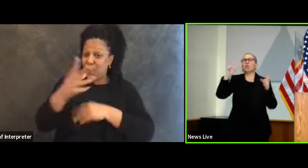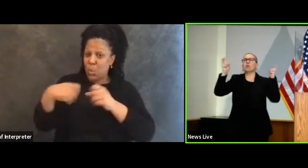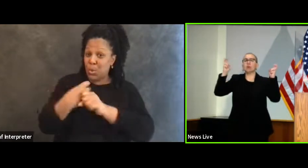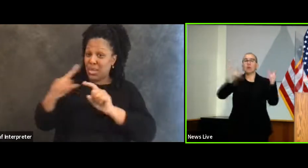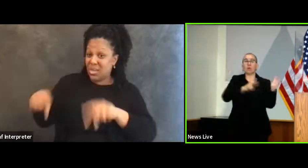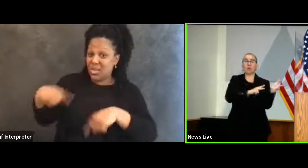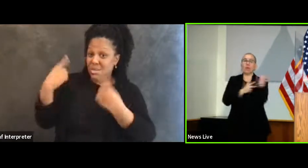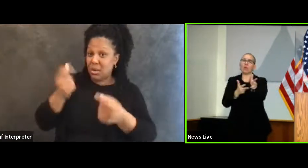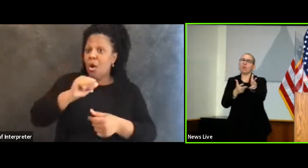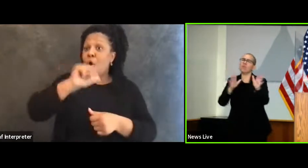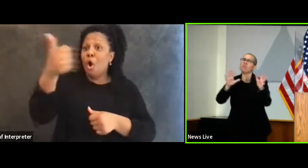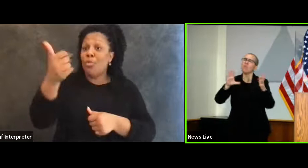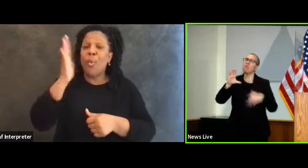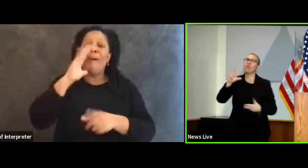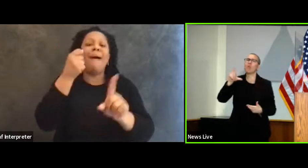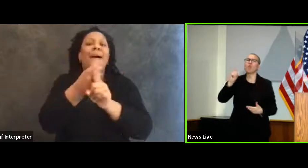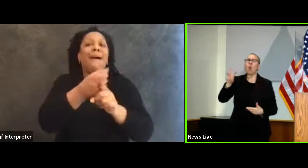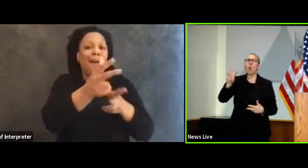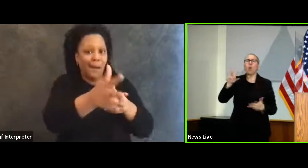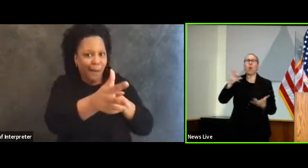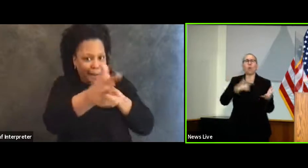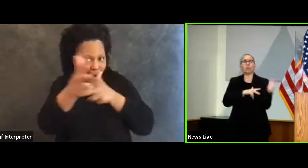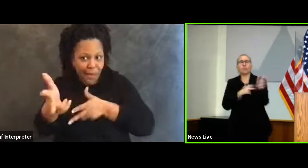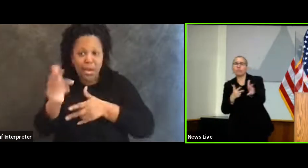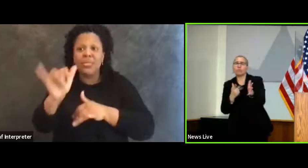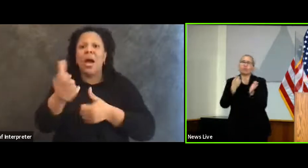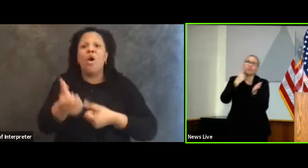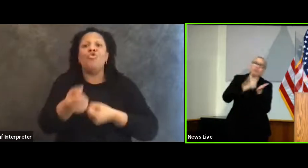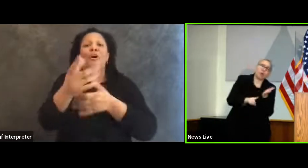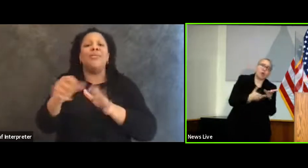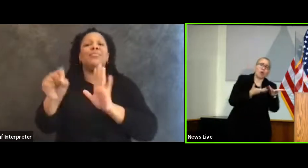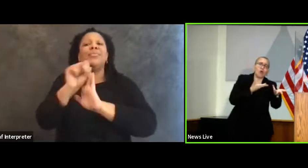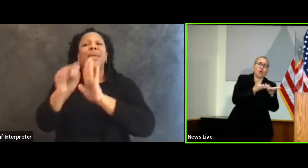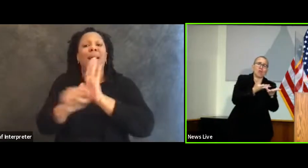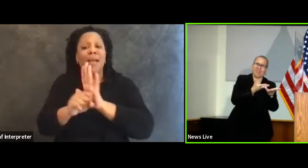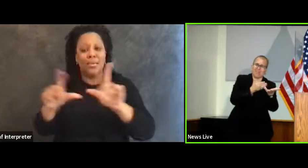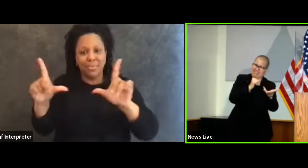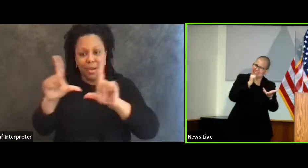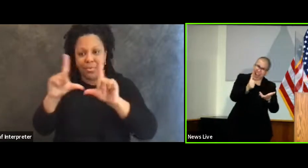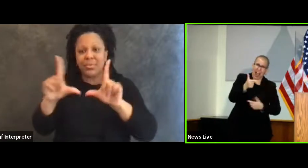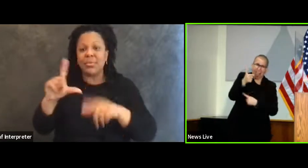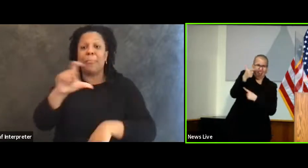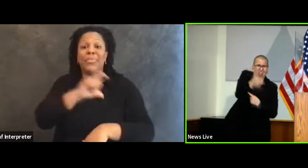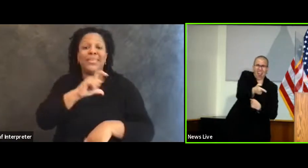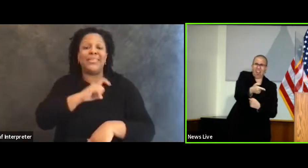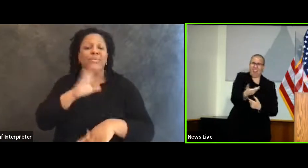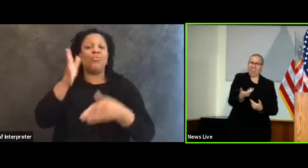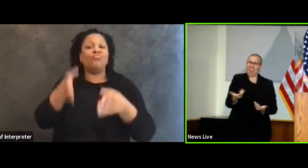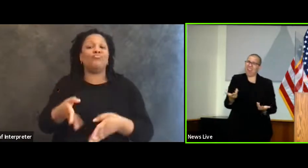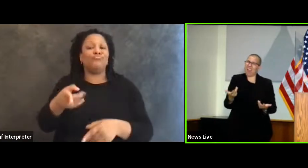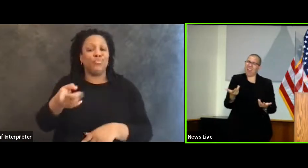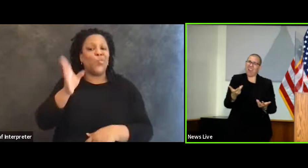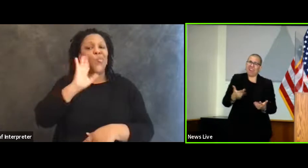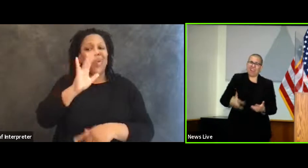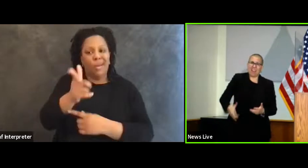a state licensed peace officer shooting to death a non-resisting compliant Philando